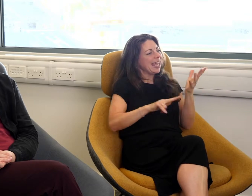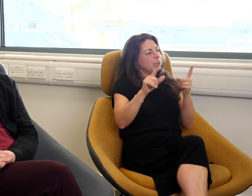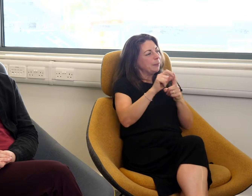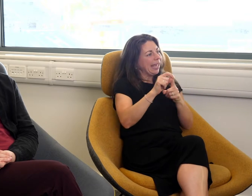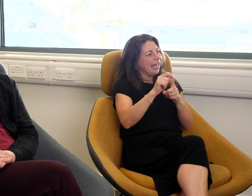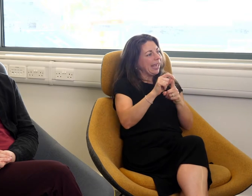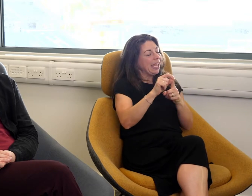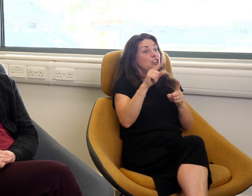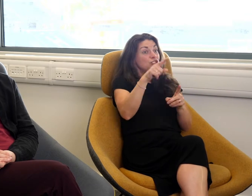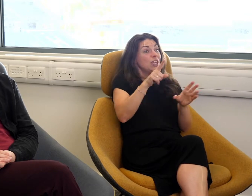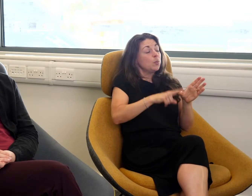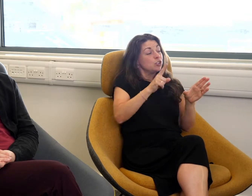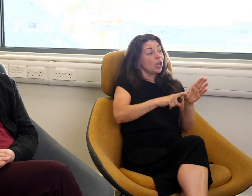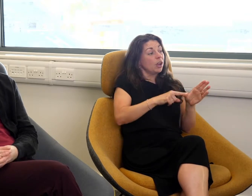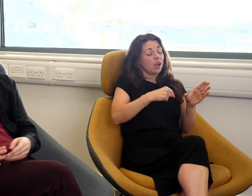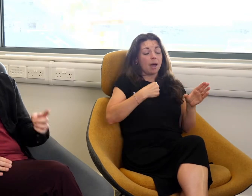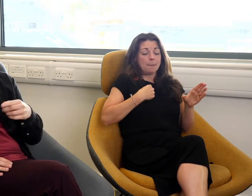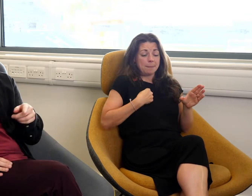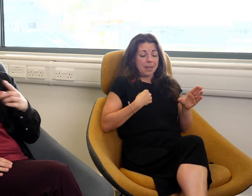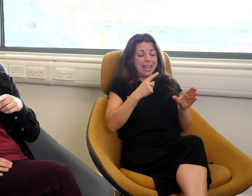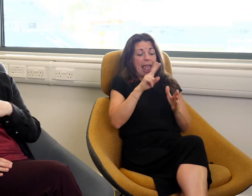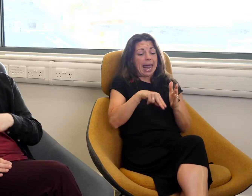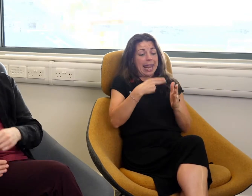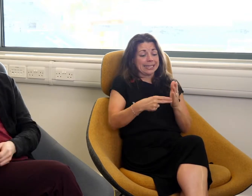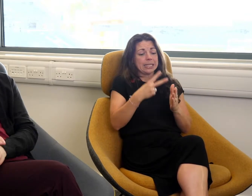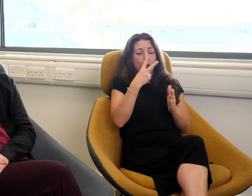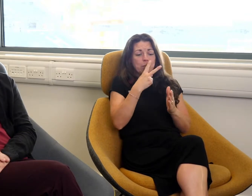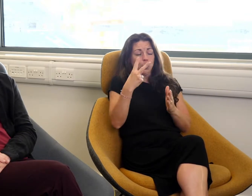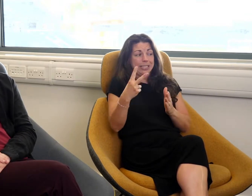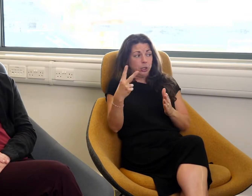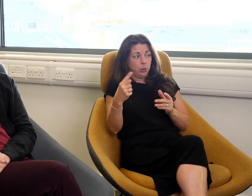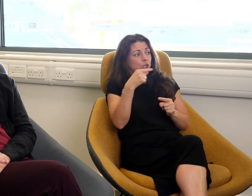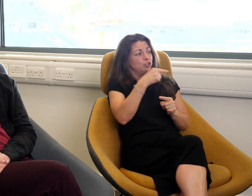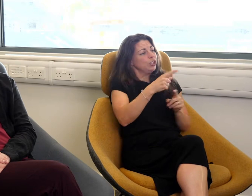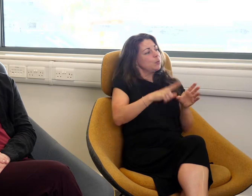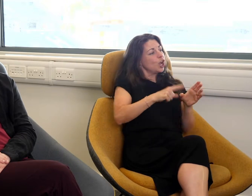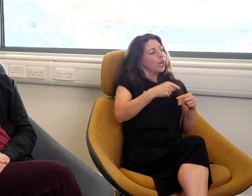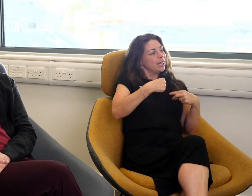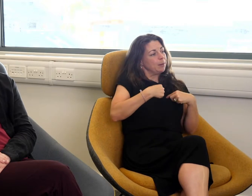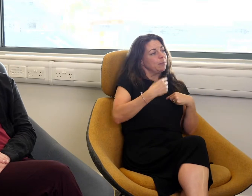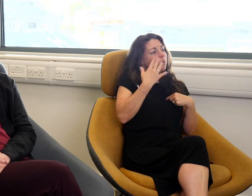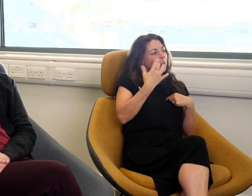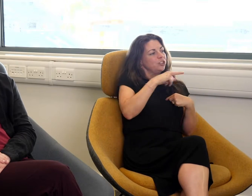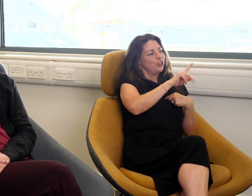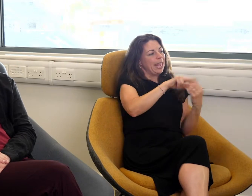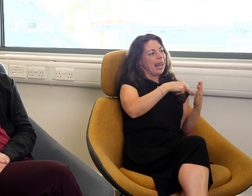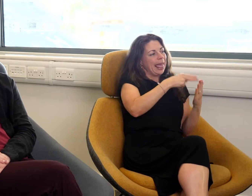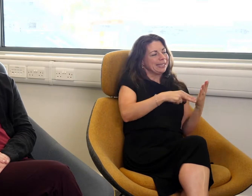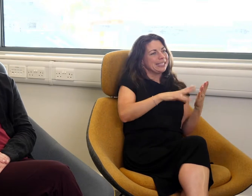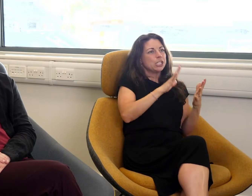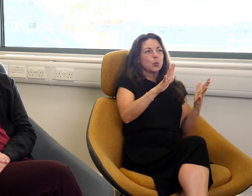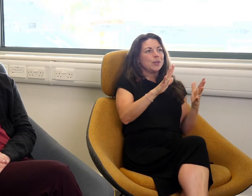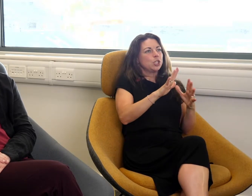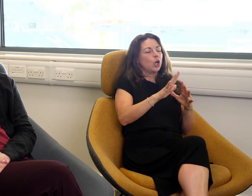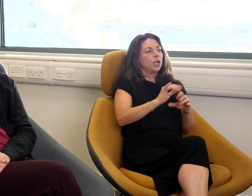in 2024. That was a couple of parliaments ago. So it's not too unusual, but yeah, every parliament has its youngest MP.